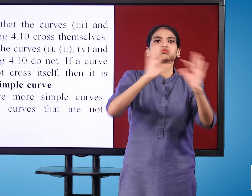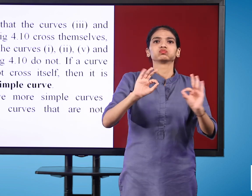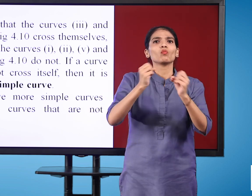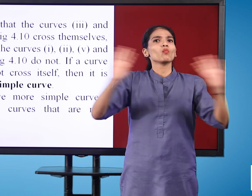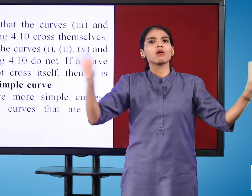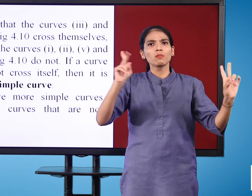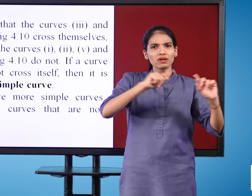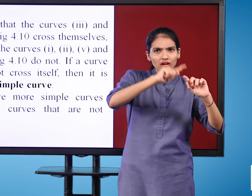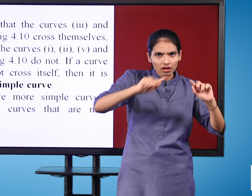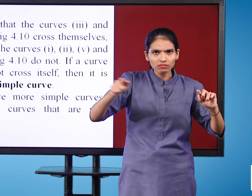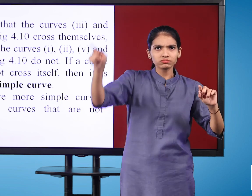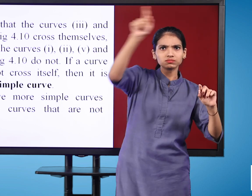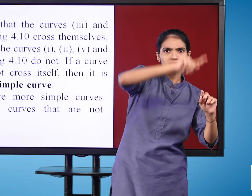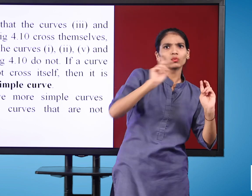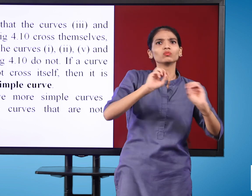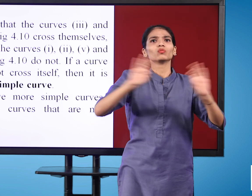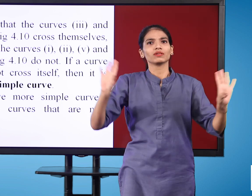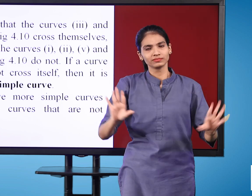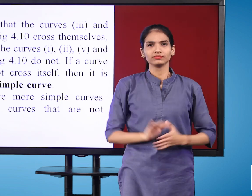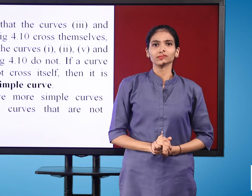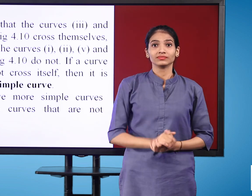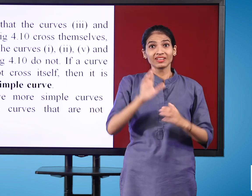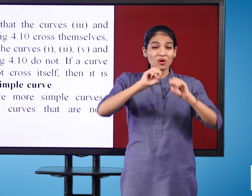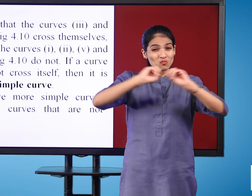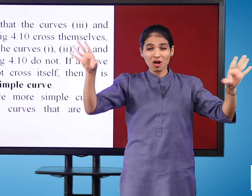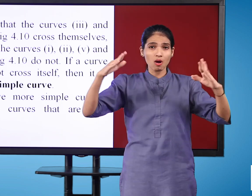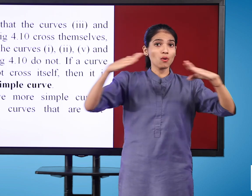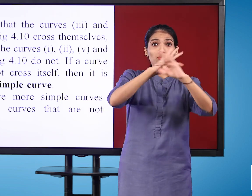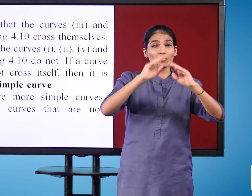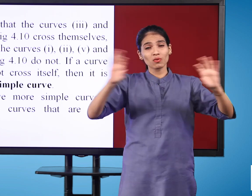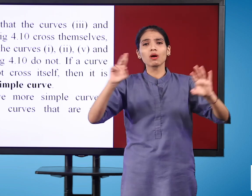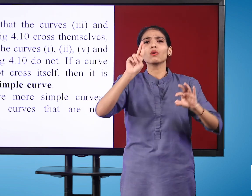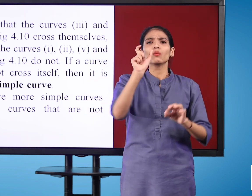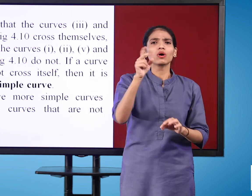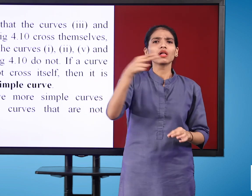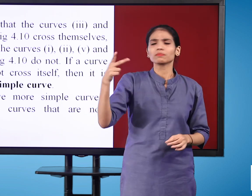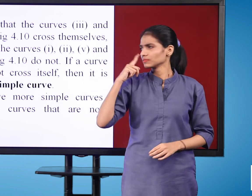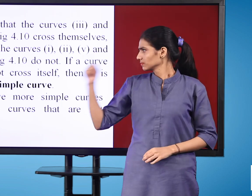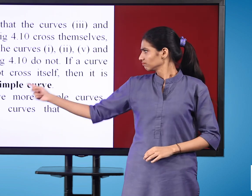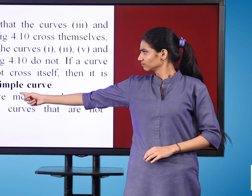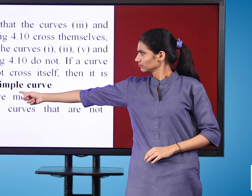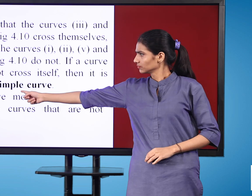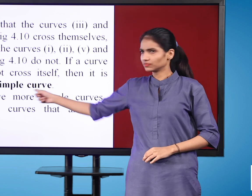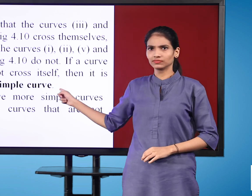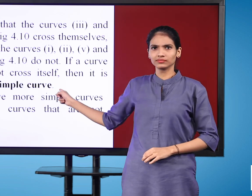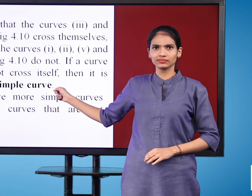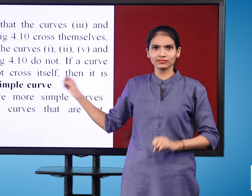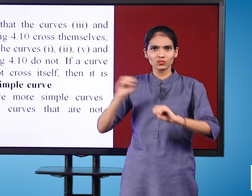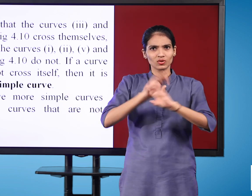in figure 4.10 do not. If a curve does not cross itself, then it is called a